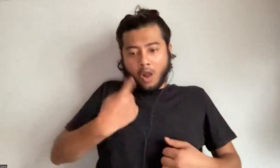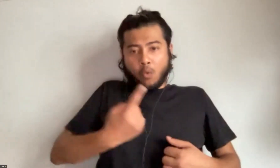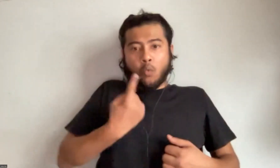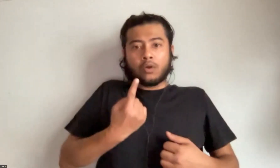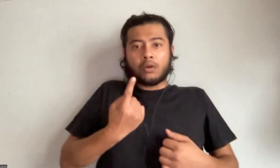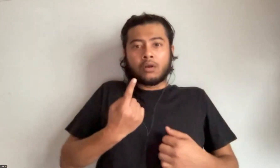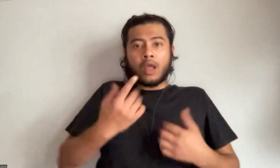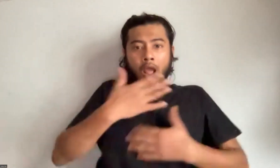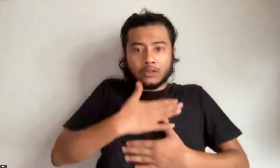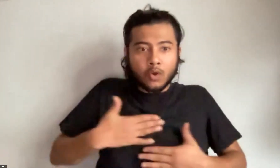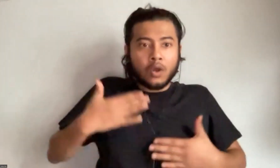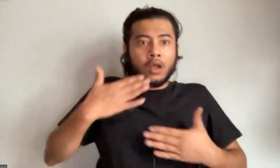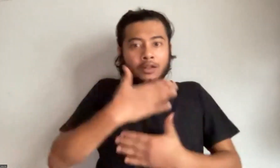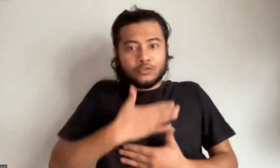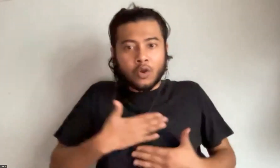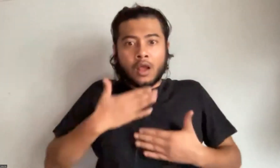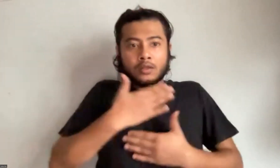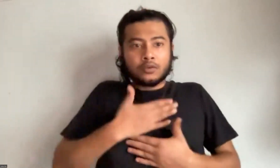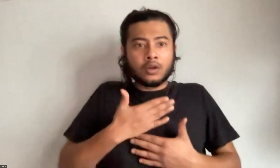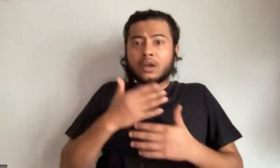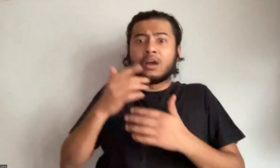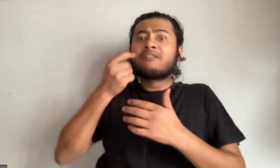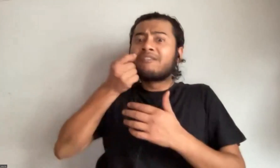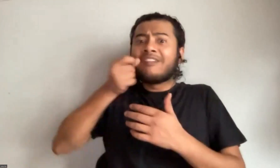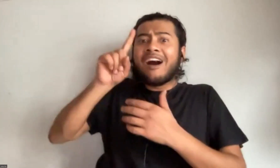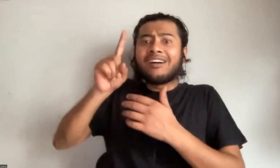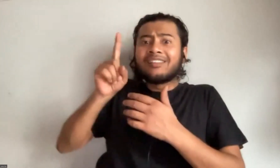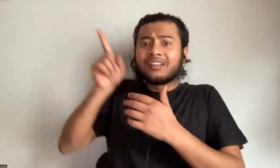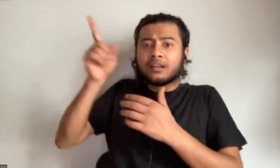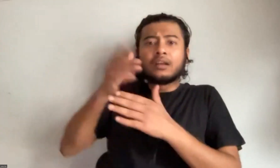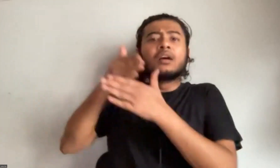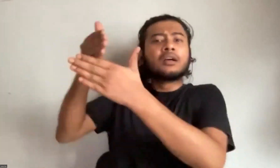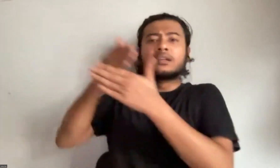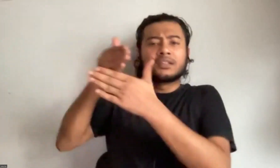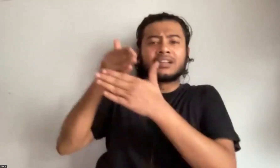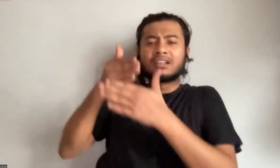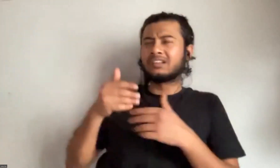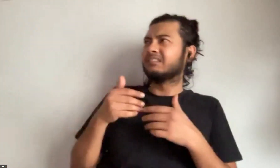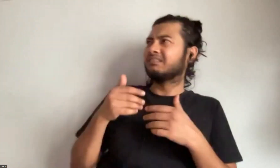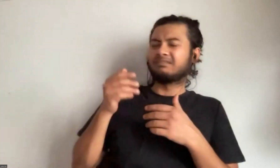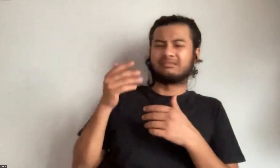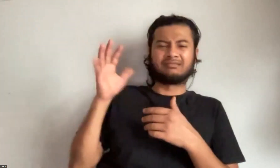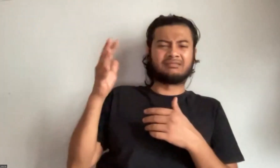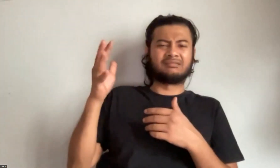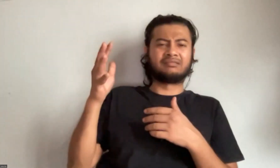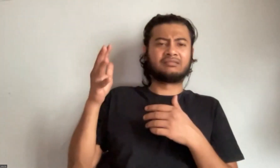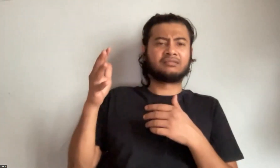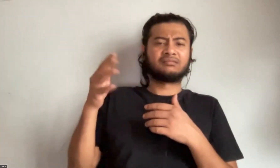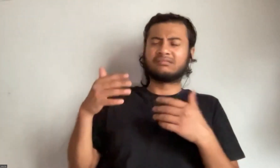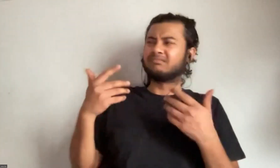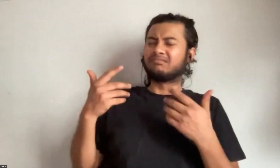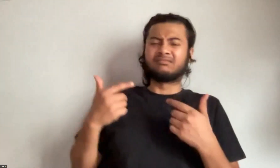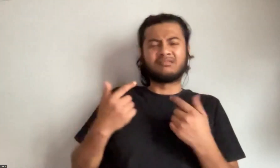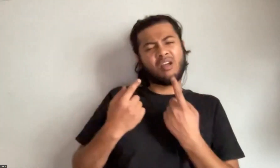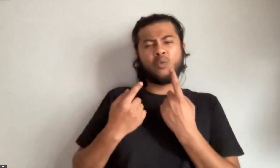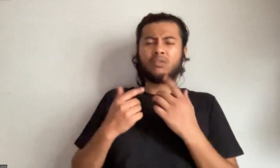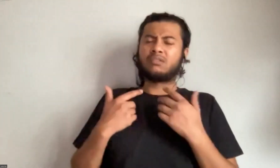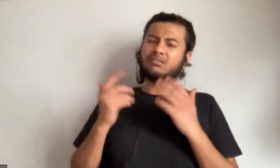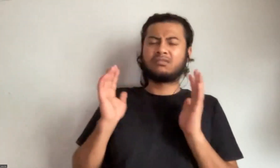become, we say that I am not happy, I want to go away from you. So Krishna says, okay, you want to